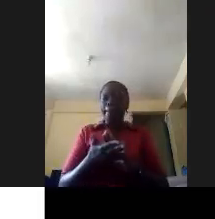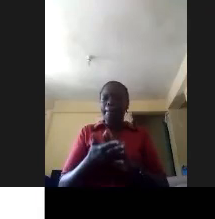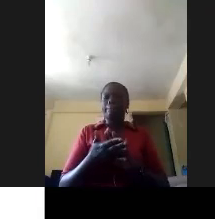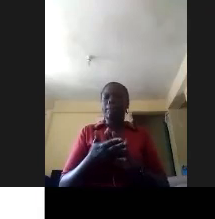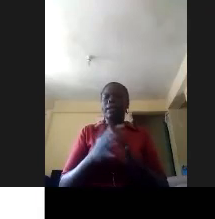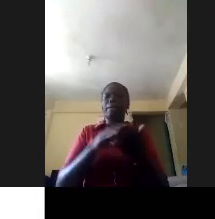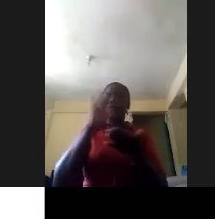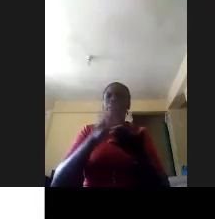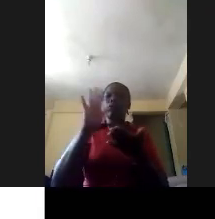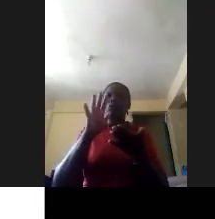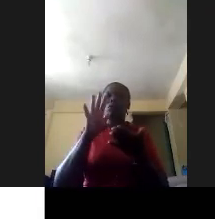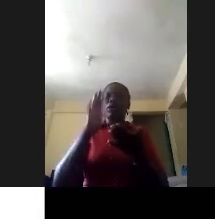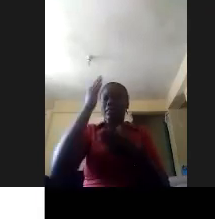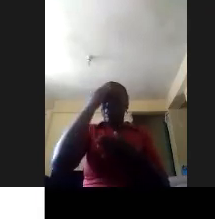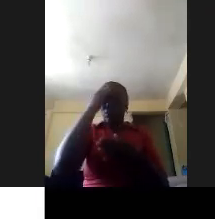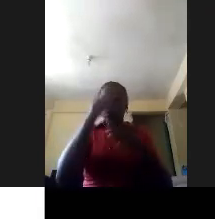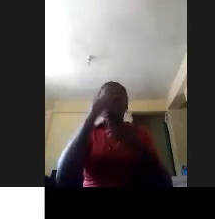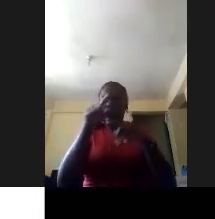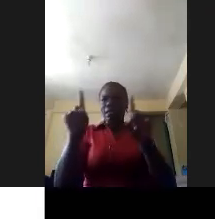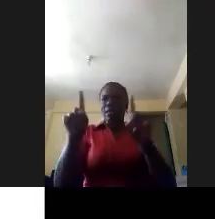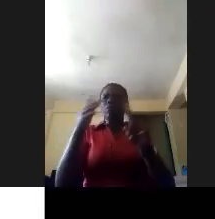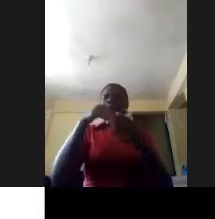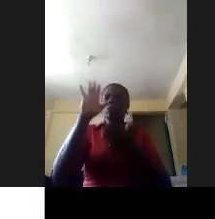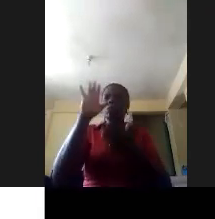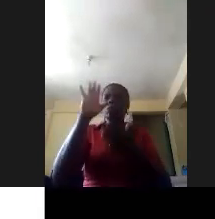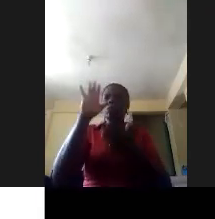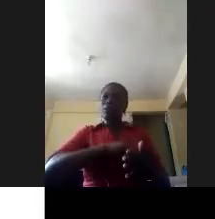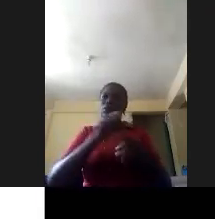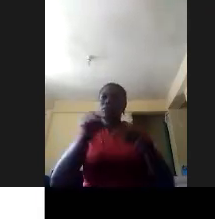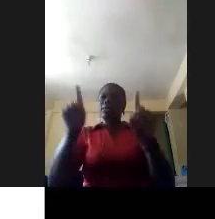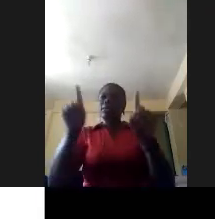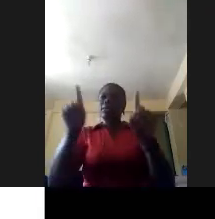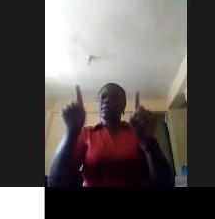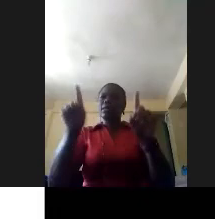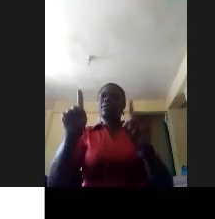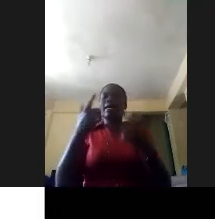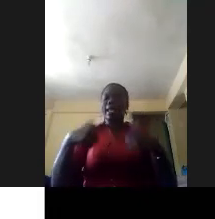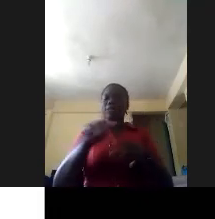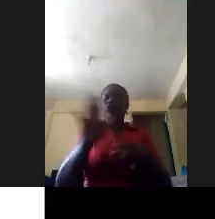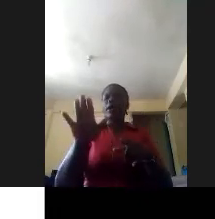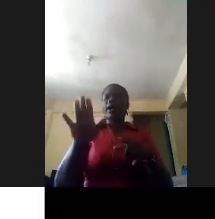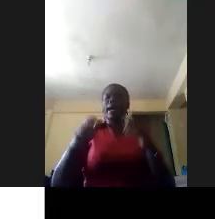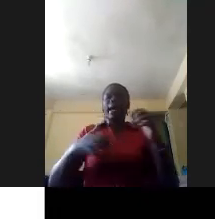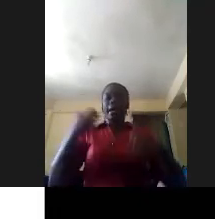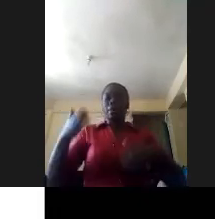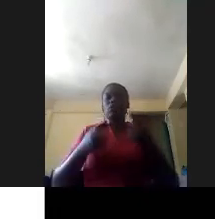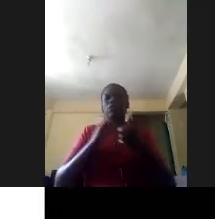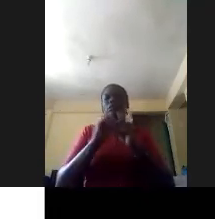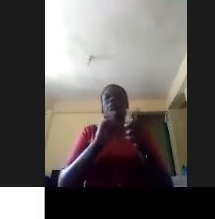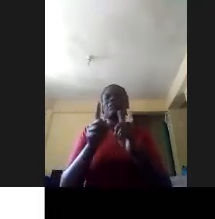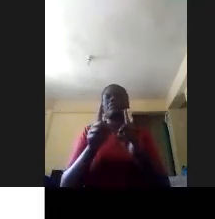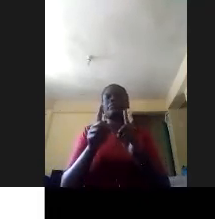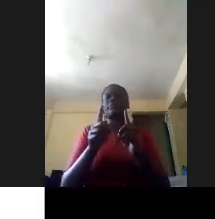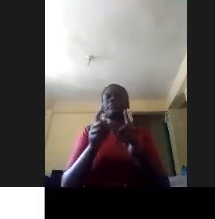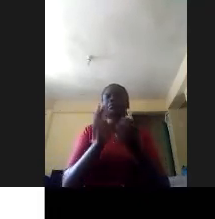more gentle with yourself, more compassionate with yourself, and let your emotions. Yeah. And if you're